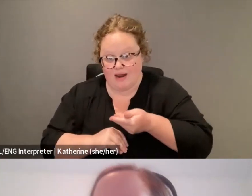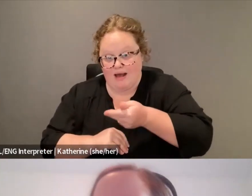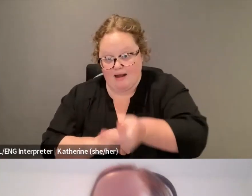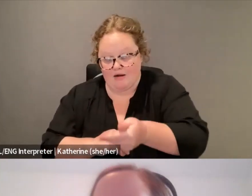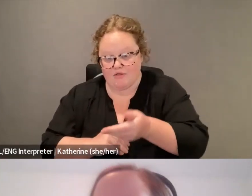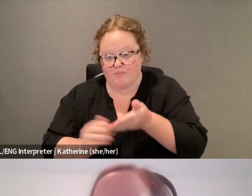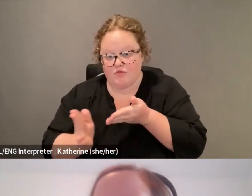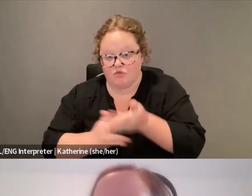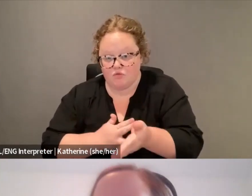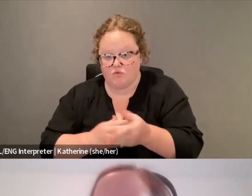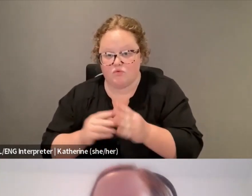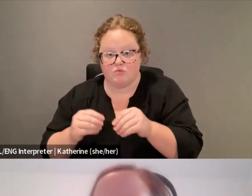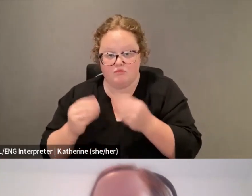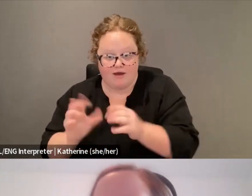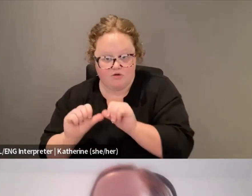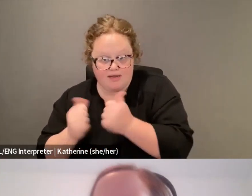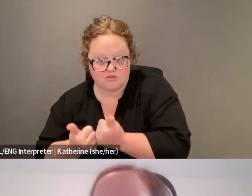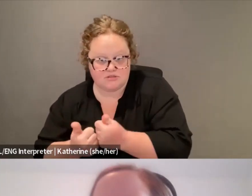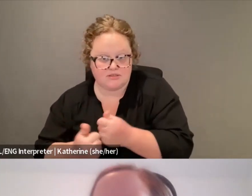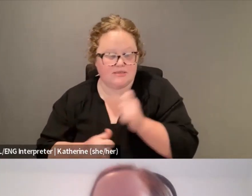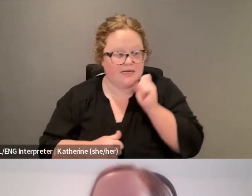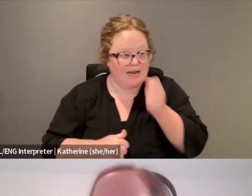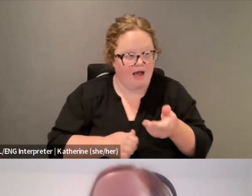and not by the beneficiary?